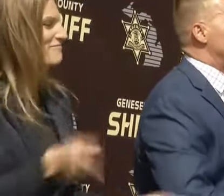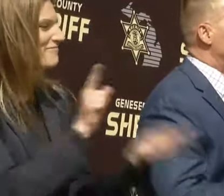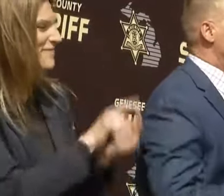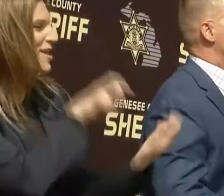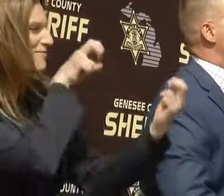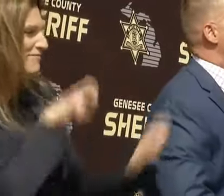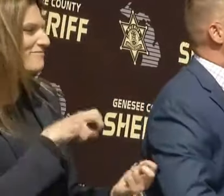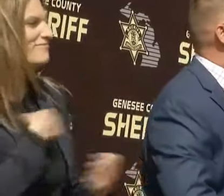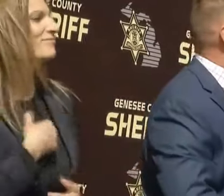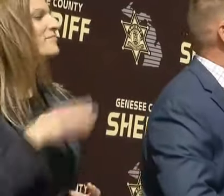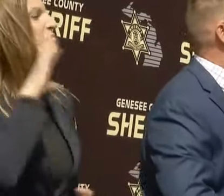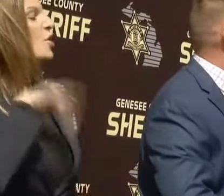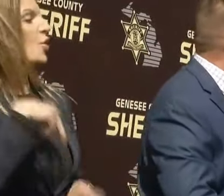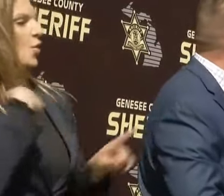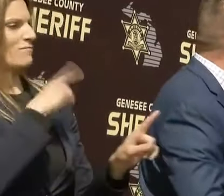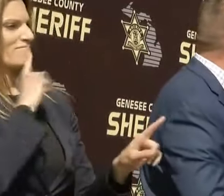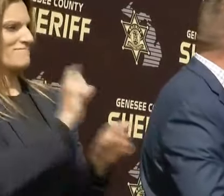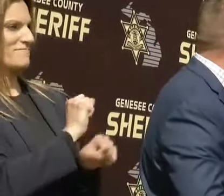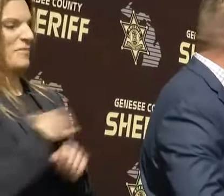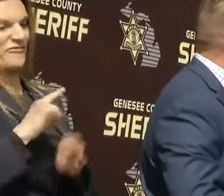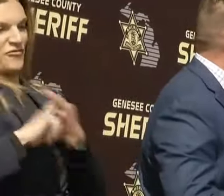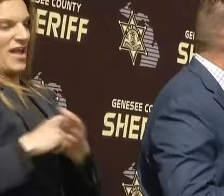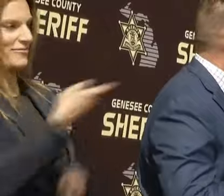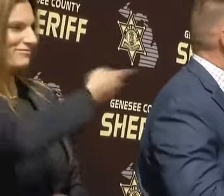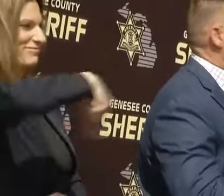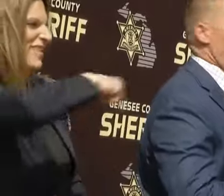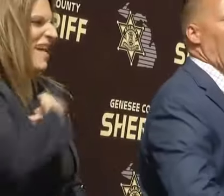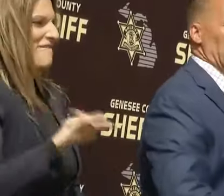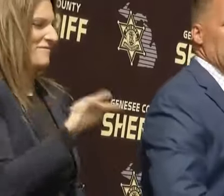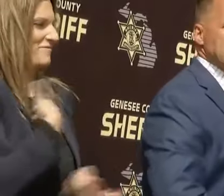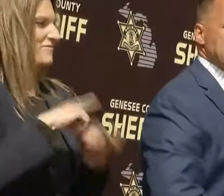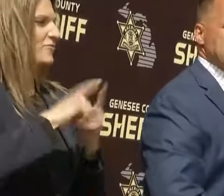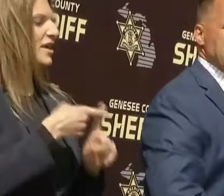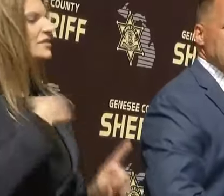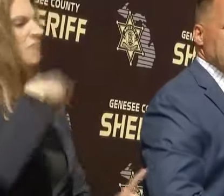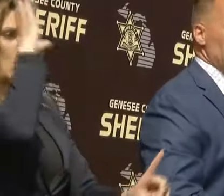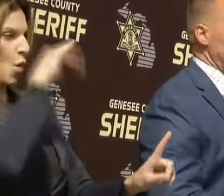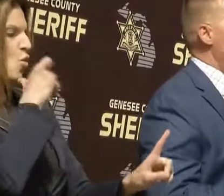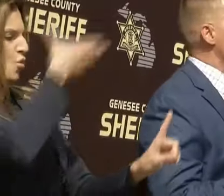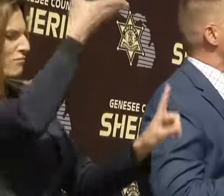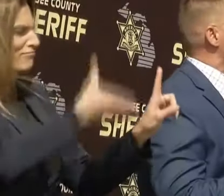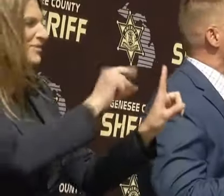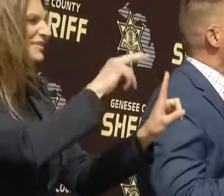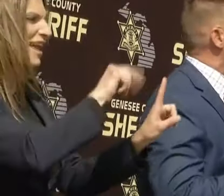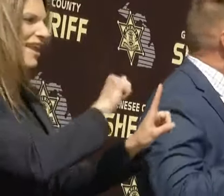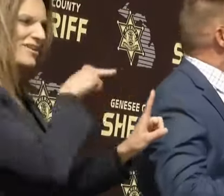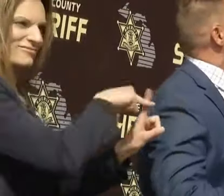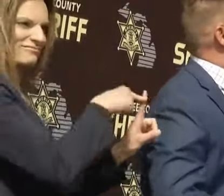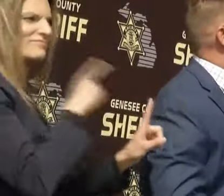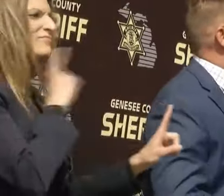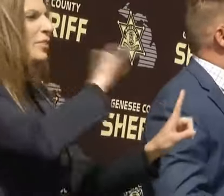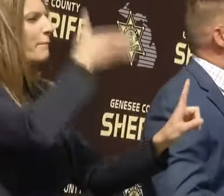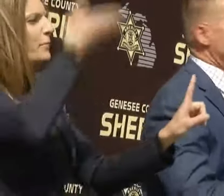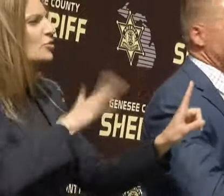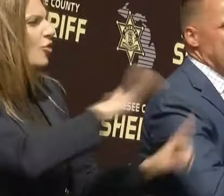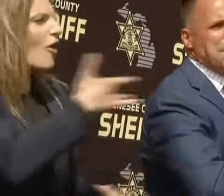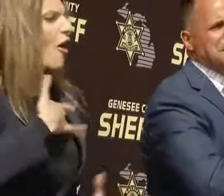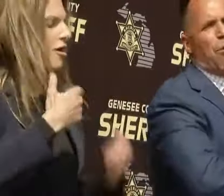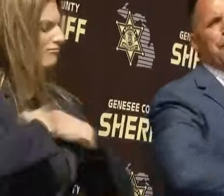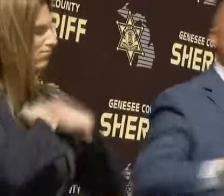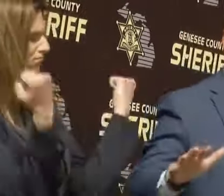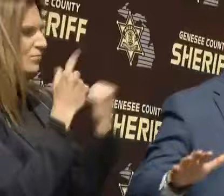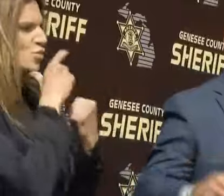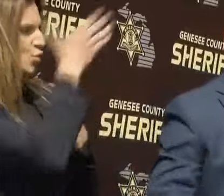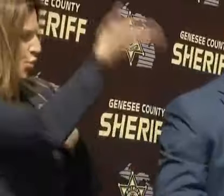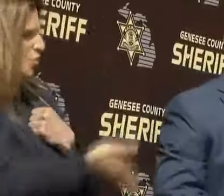from a very, very close friend of ours, Dave Dwyer, what her heart was, what kind of person she was, and that to me